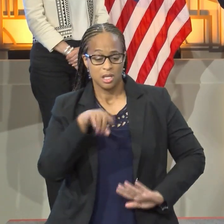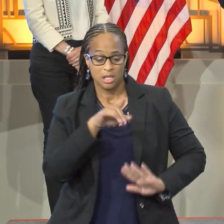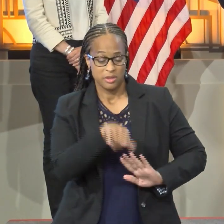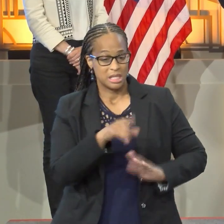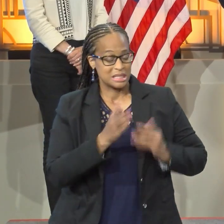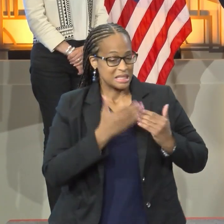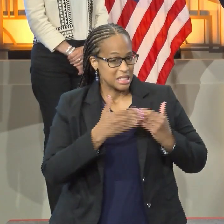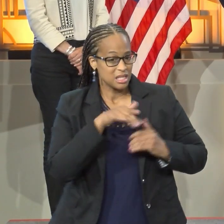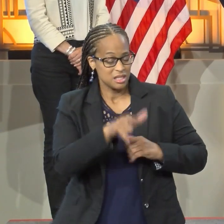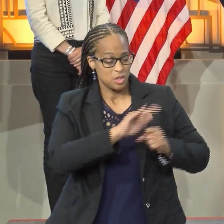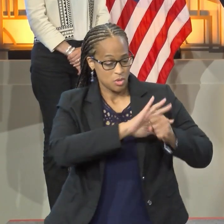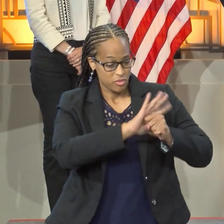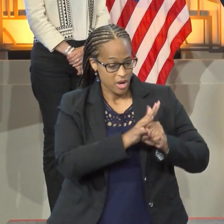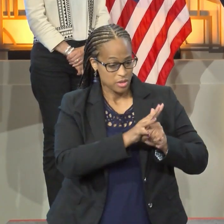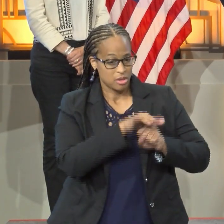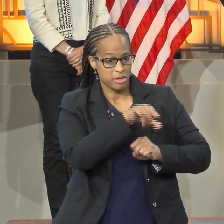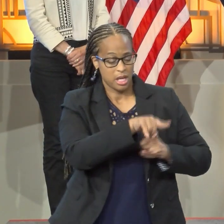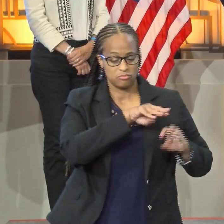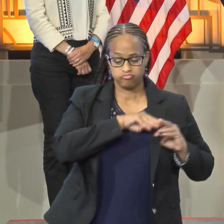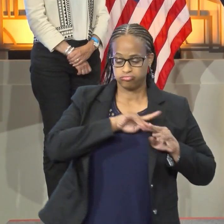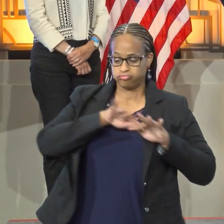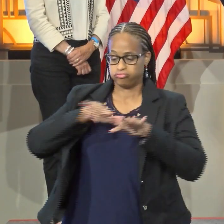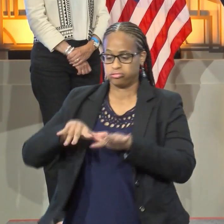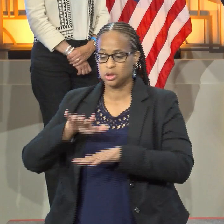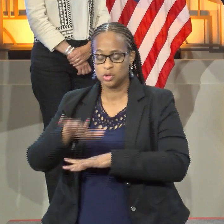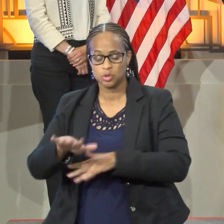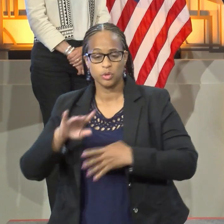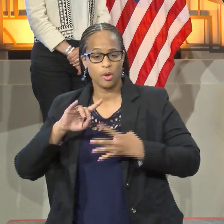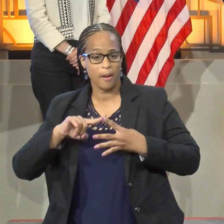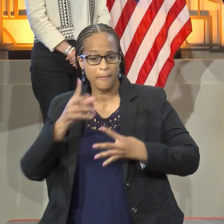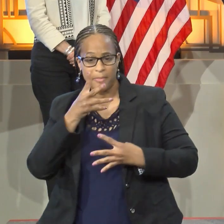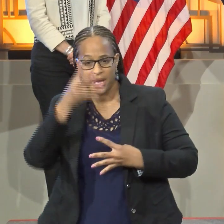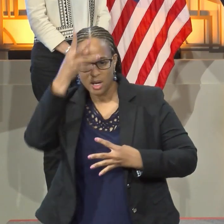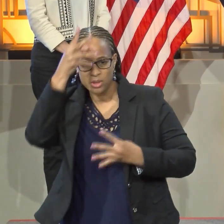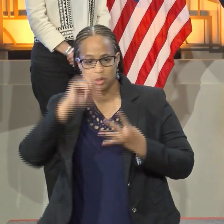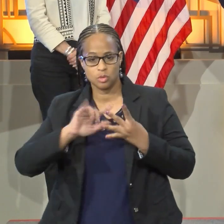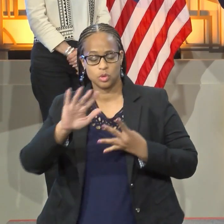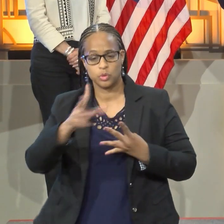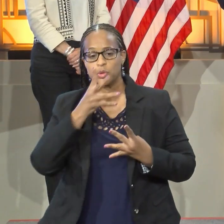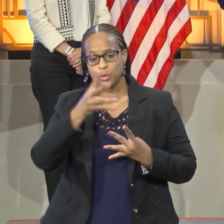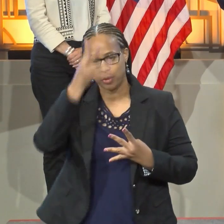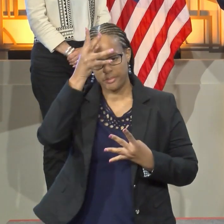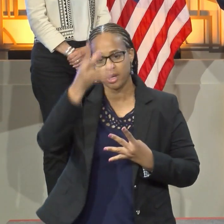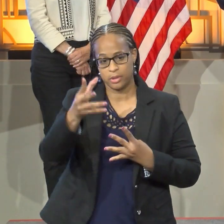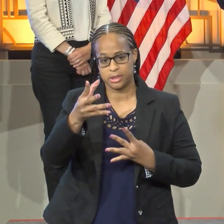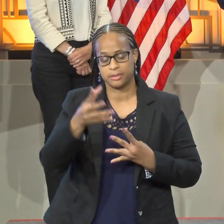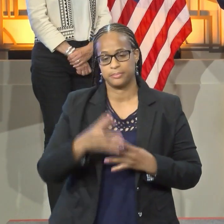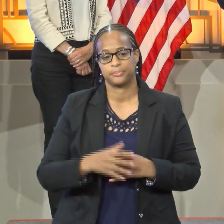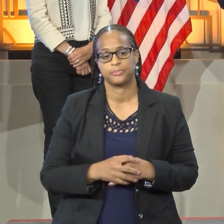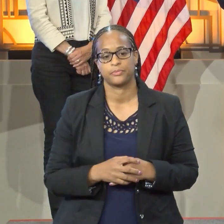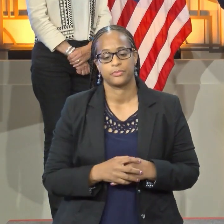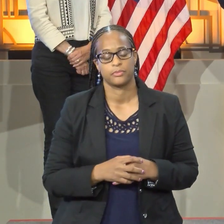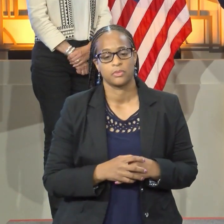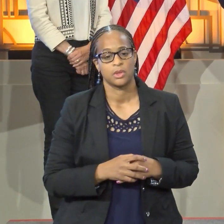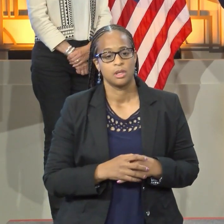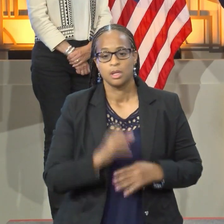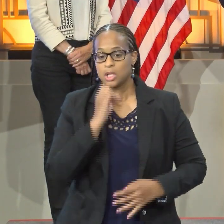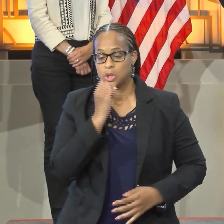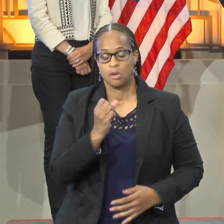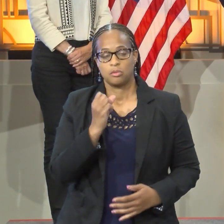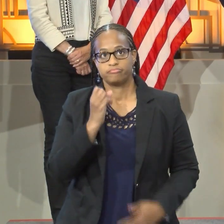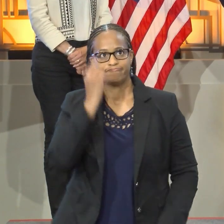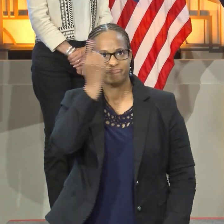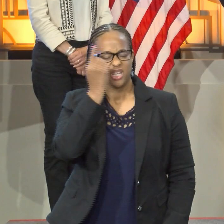virus back to your family members, to your parents, or to your grandparents. So do not